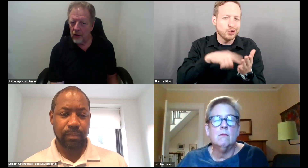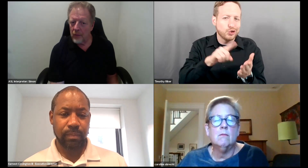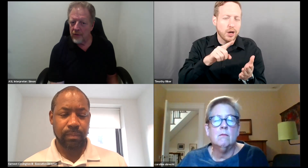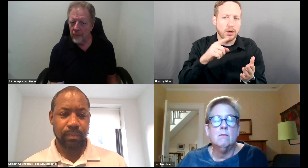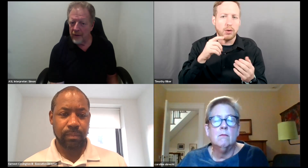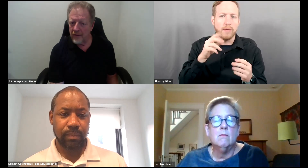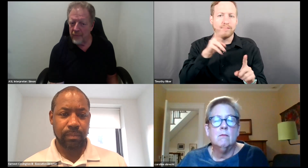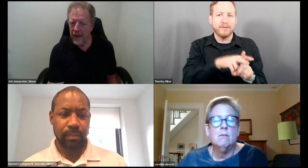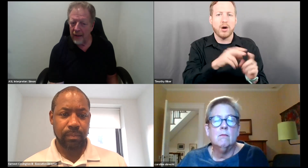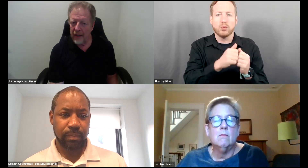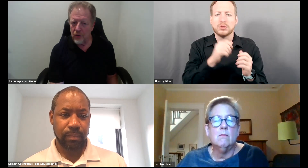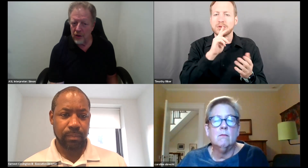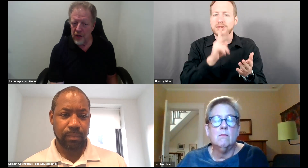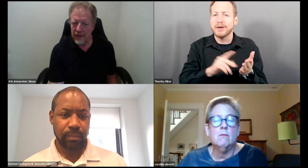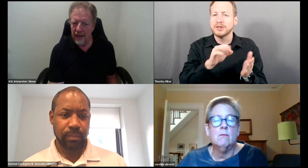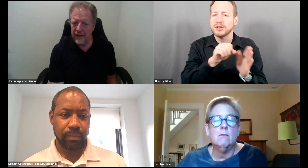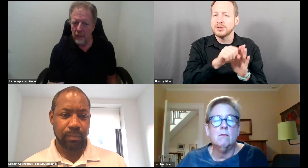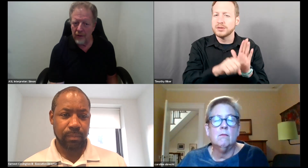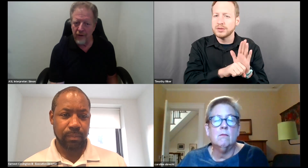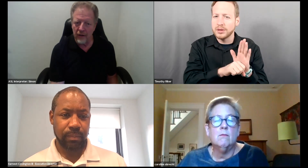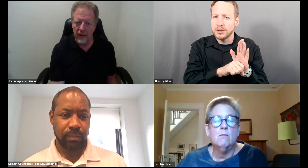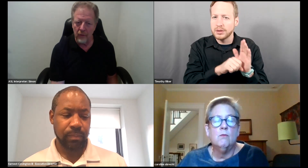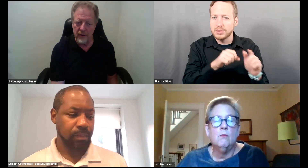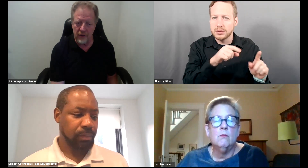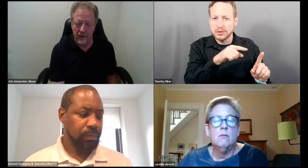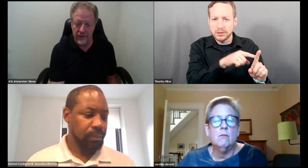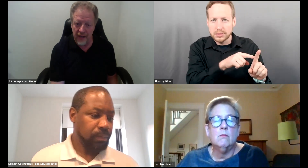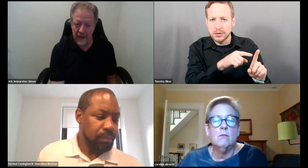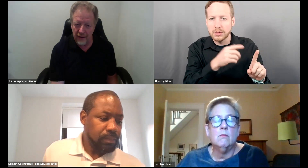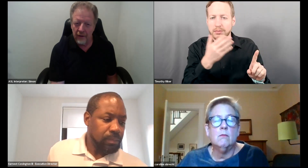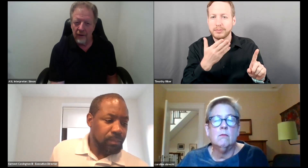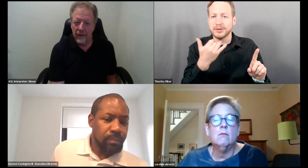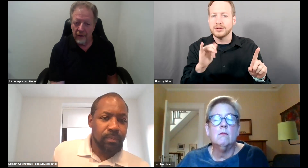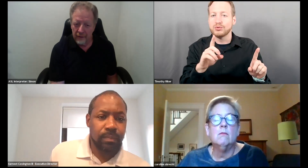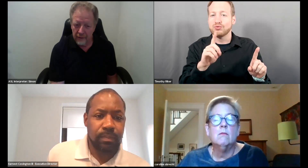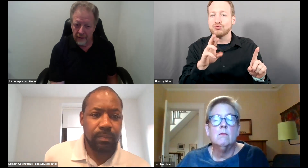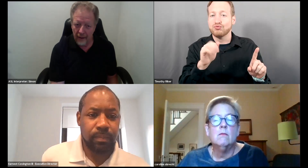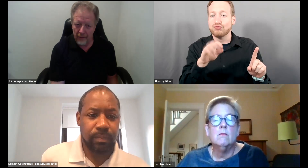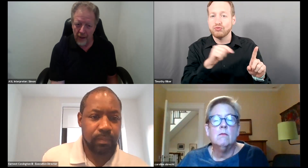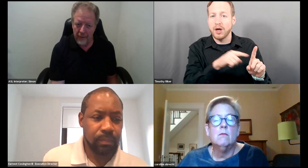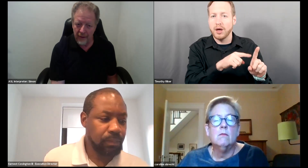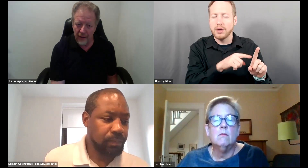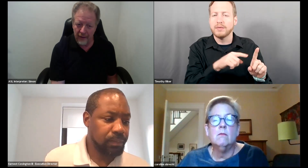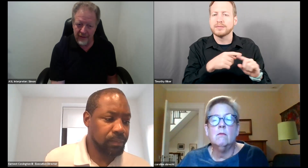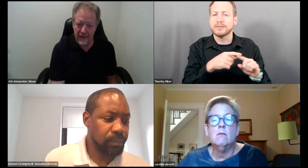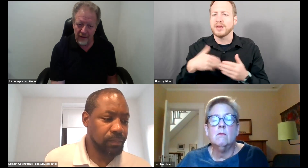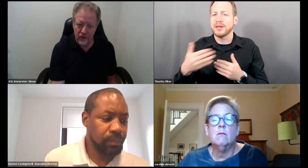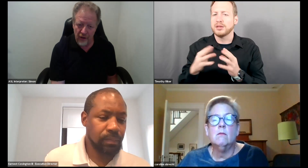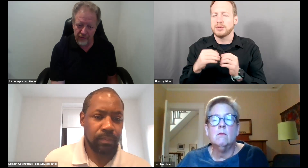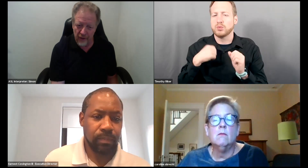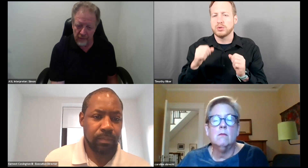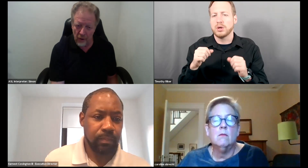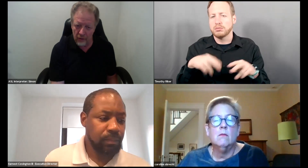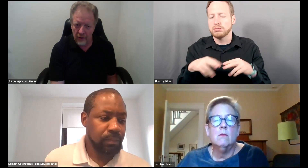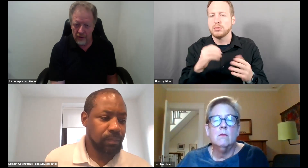In terms of the month of May, I guess you can check that, and then we can follow that with the Secretary of State. And maybe that's still in a